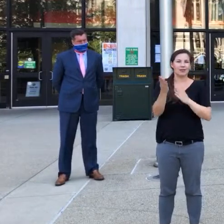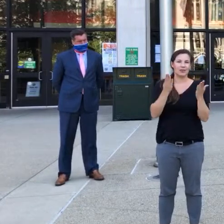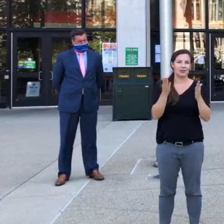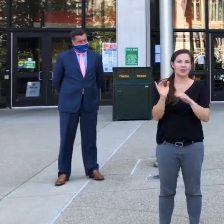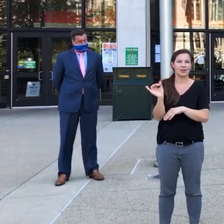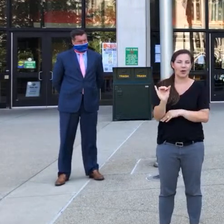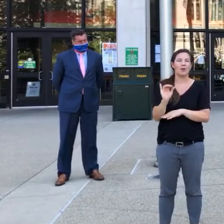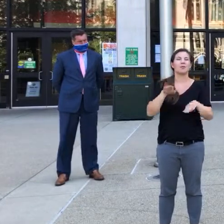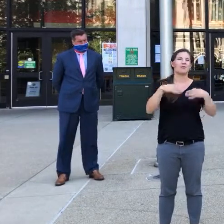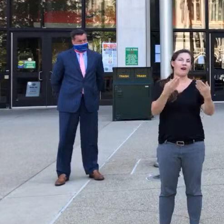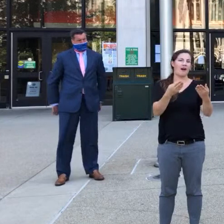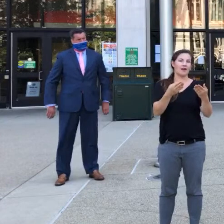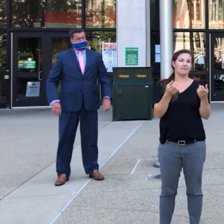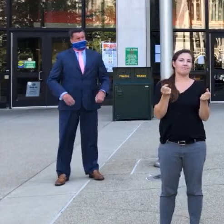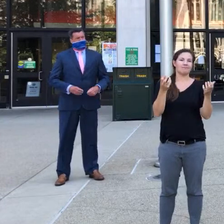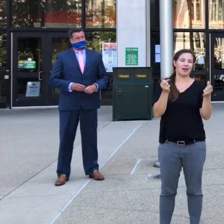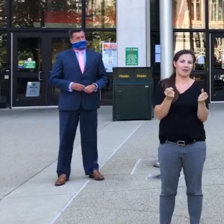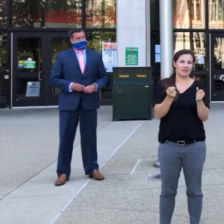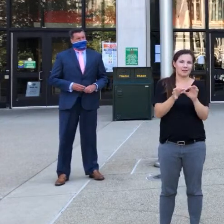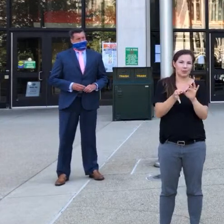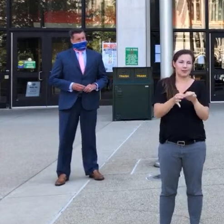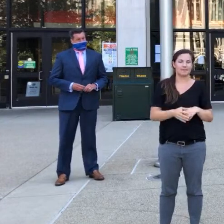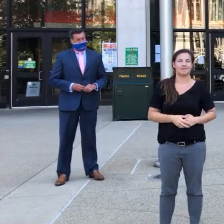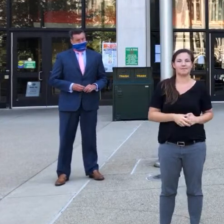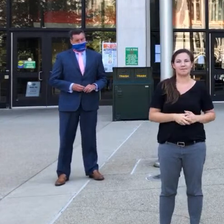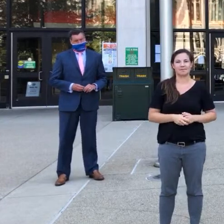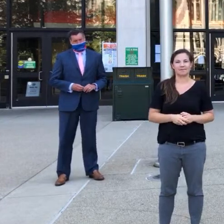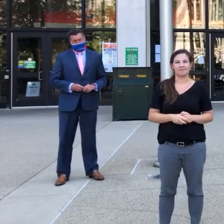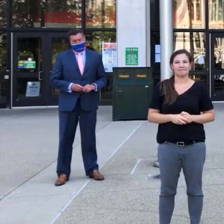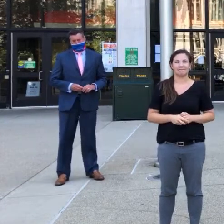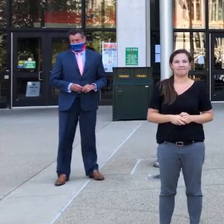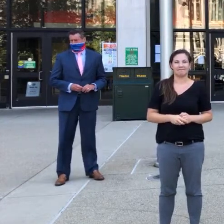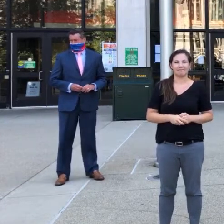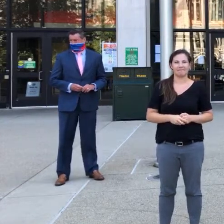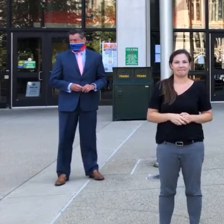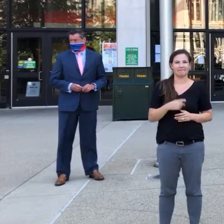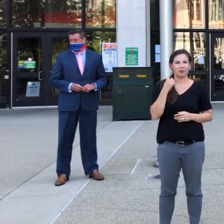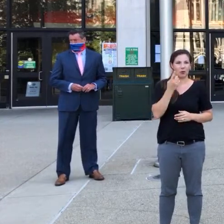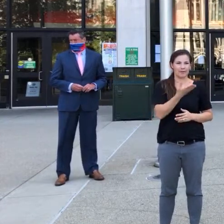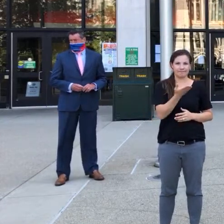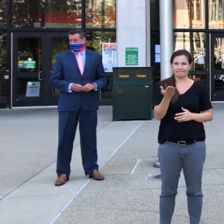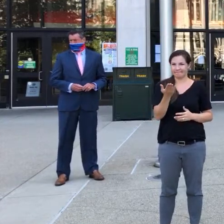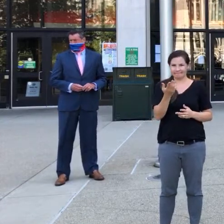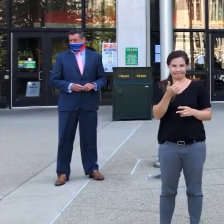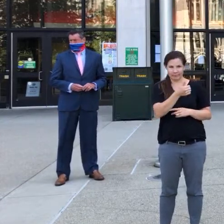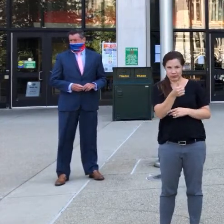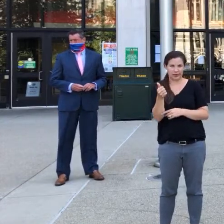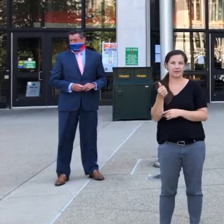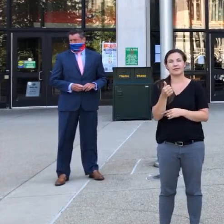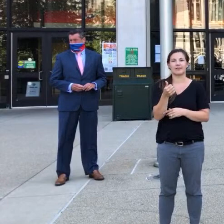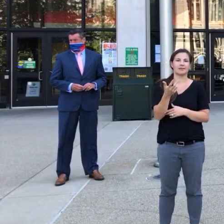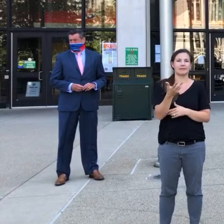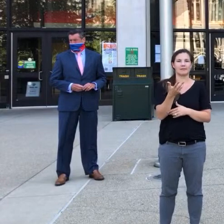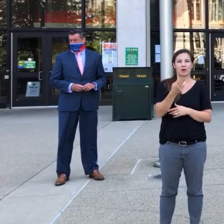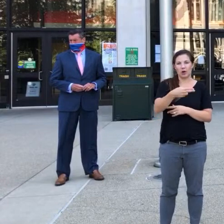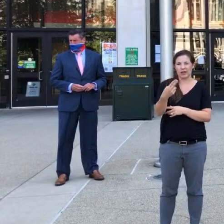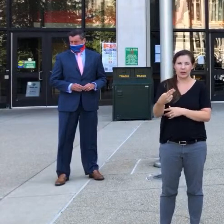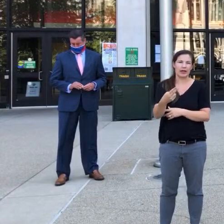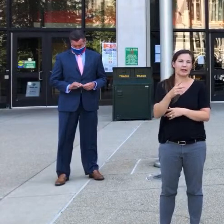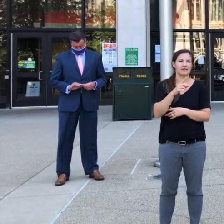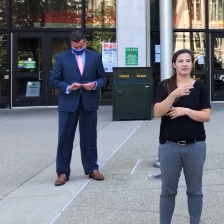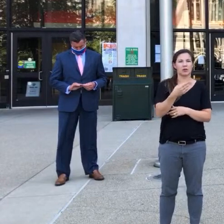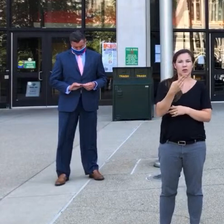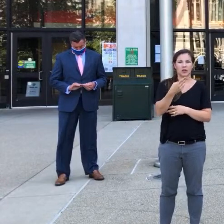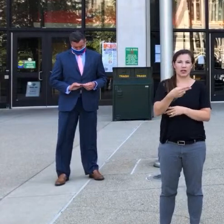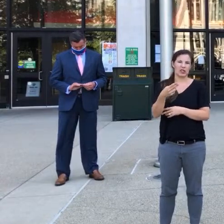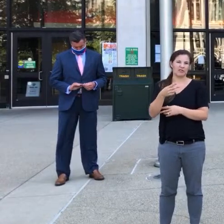here today to provide the American Sign Language to our folks who maybe have hard of hearing or have a